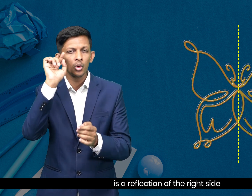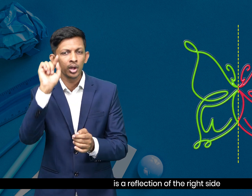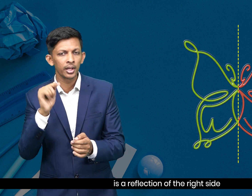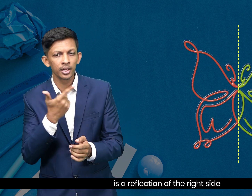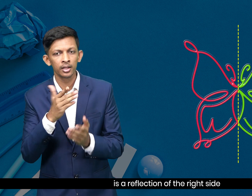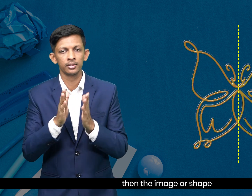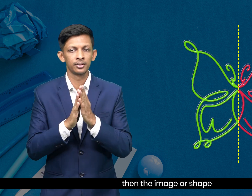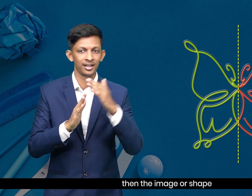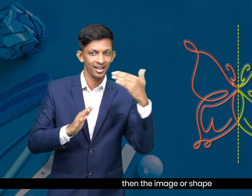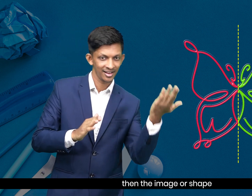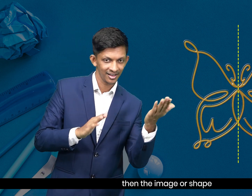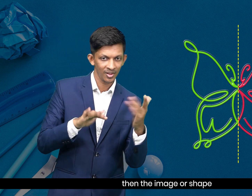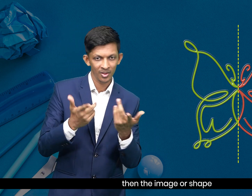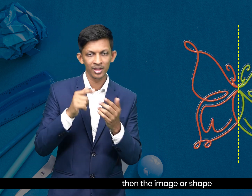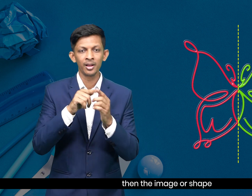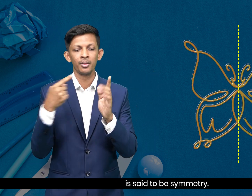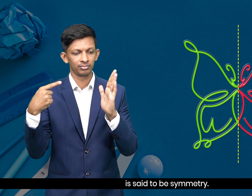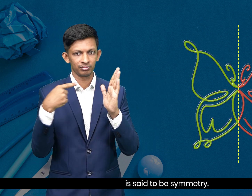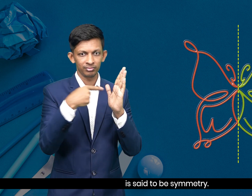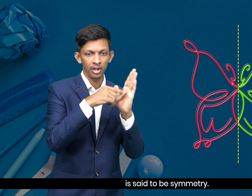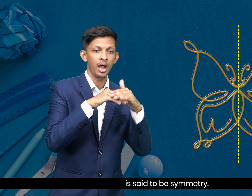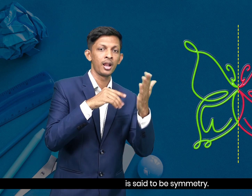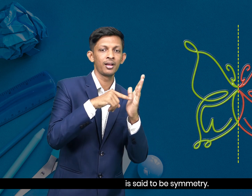side, then the image or shape is said to be symmetry.